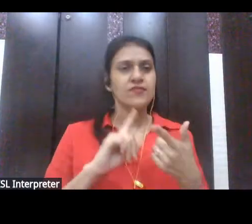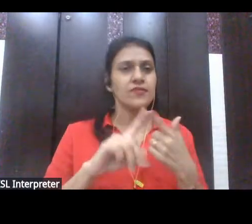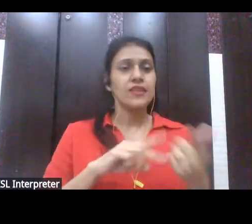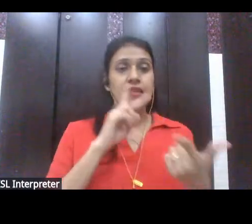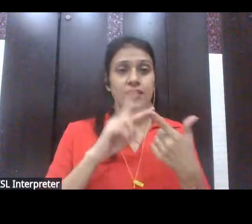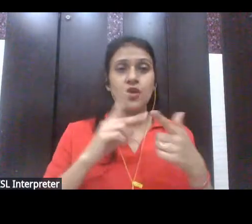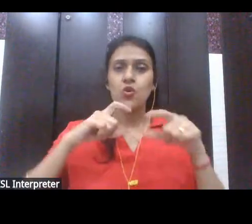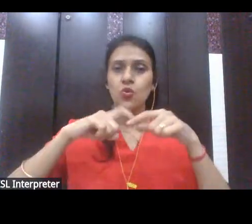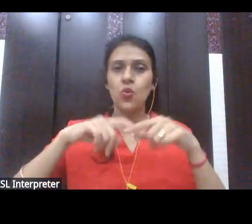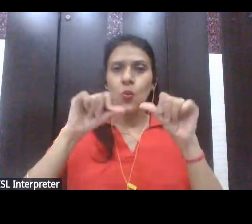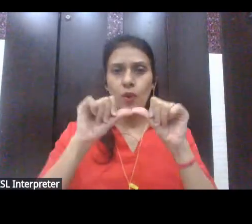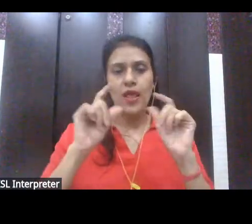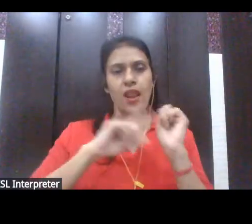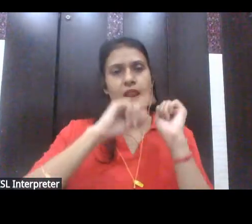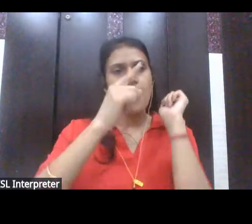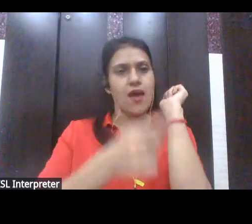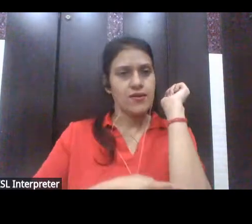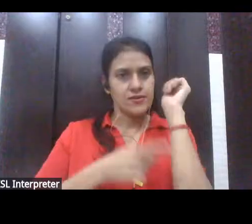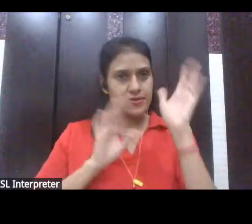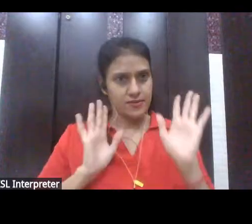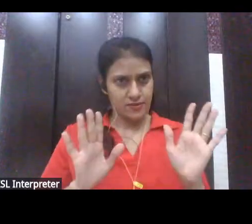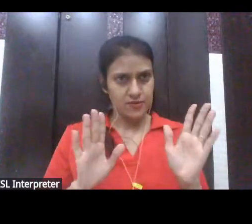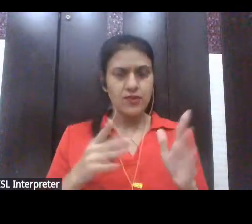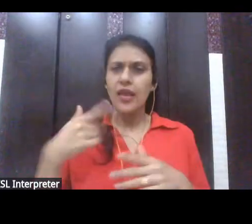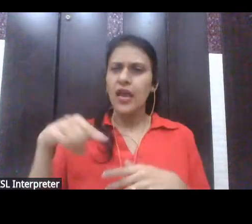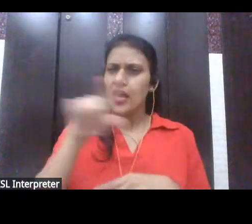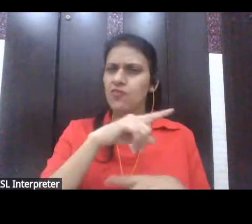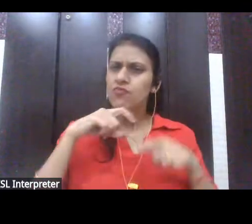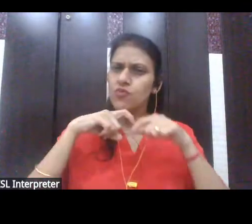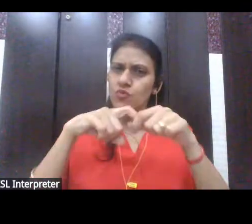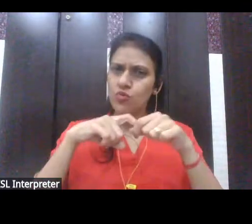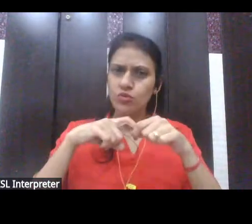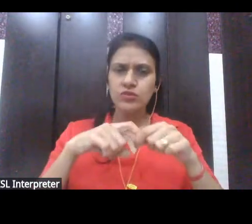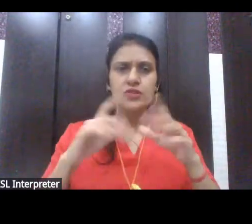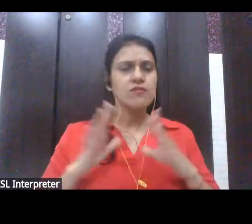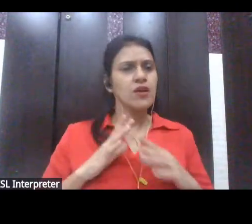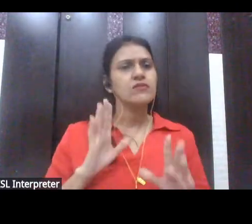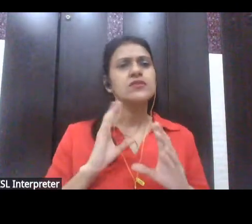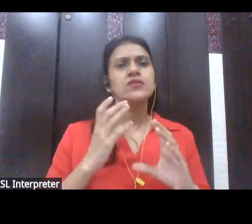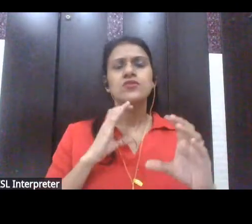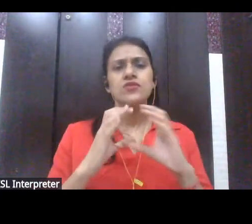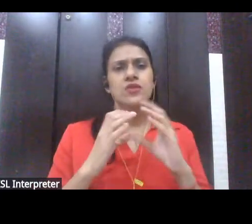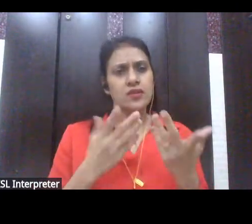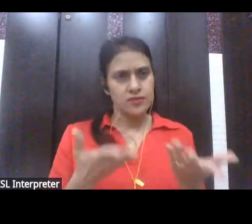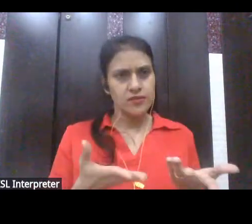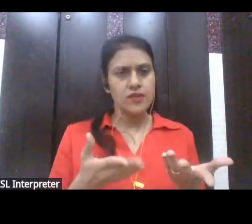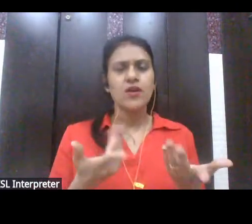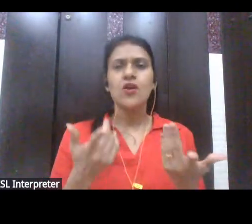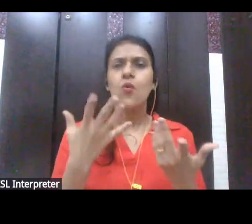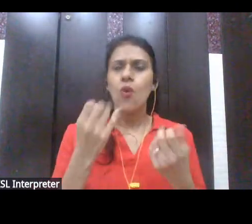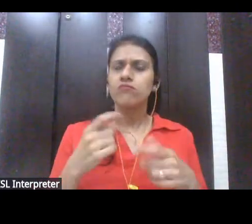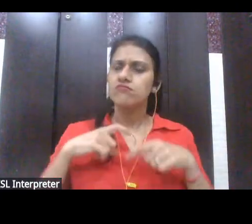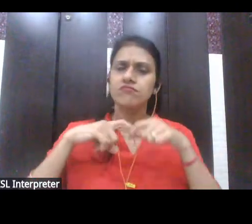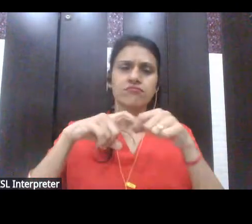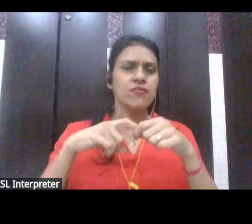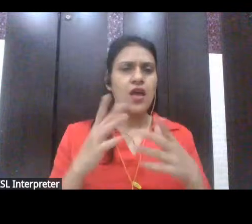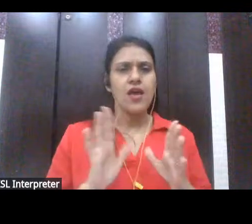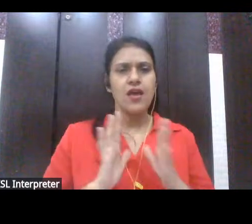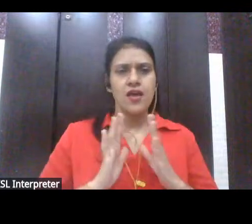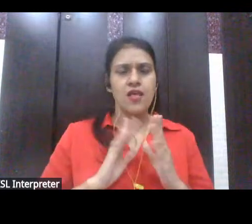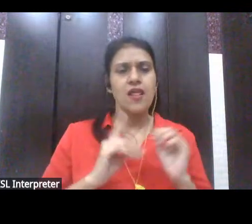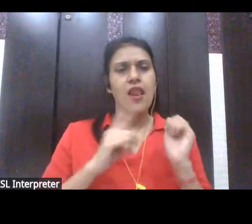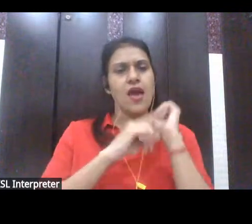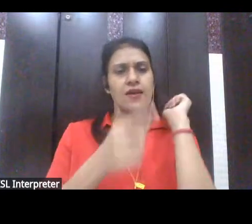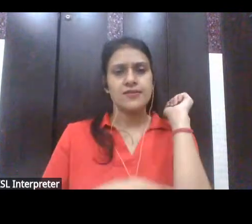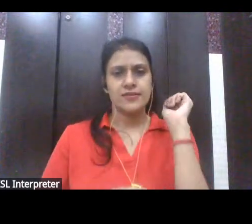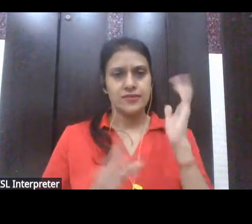Q&A round at the end of the session where all of you can share and ask your questions and clarify your doubts. In